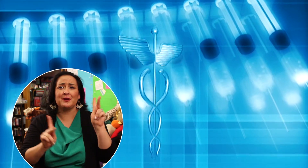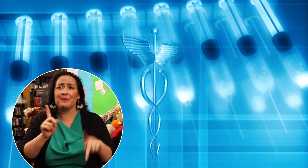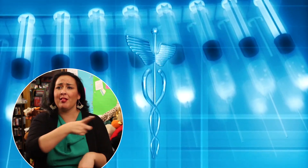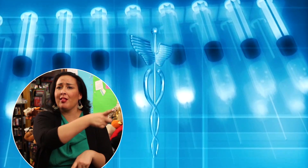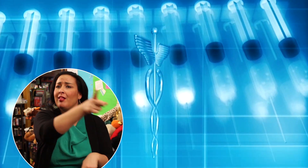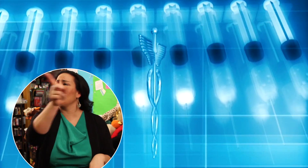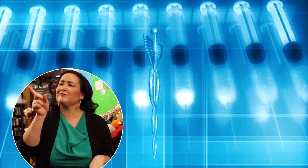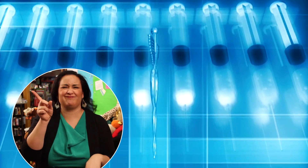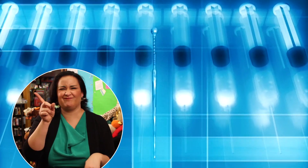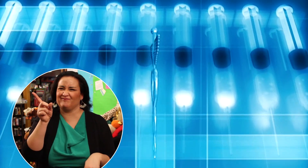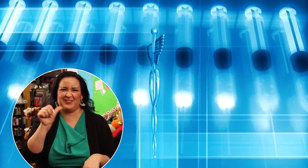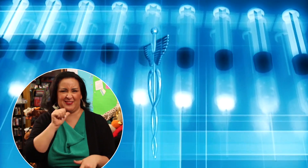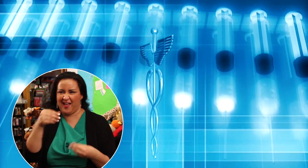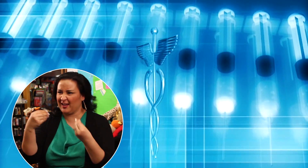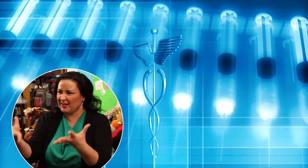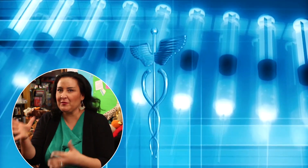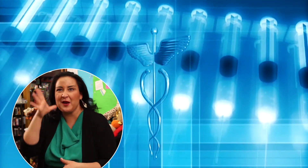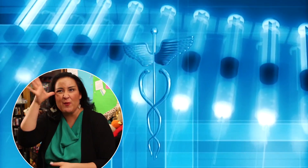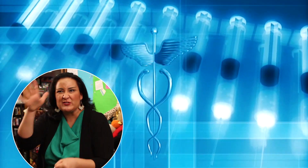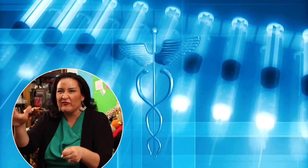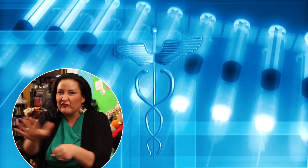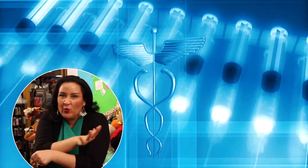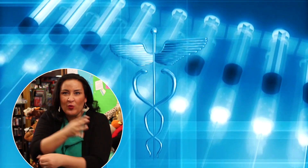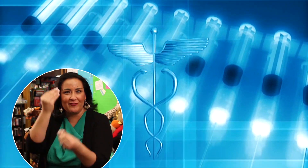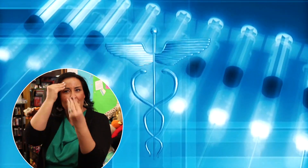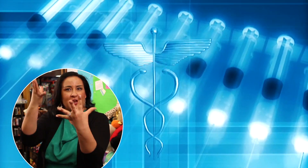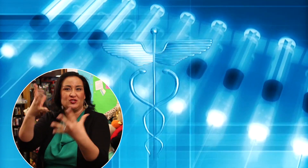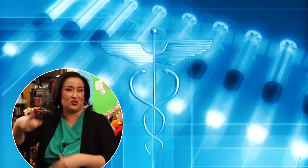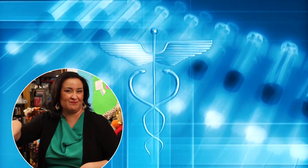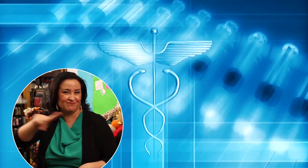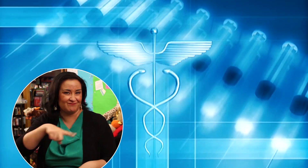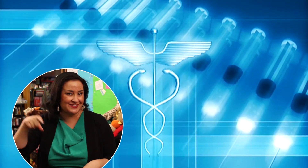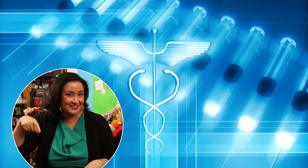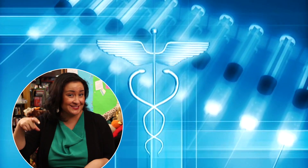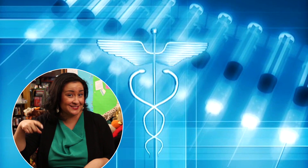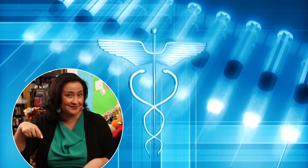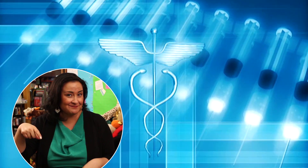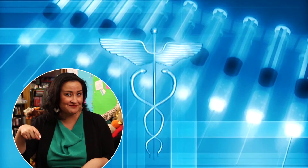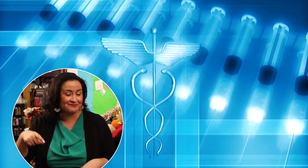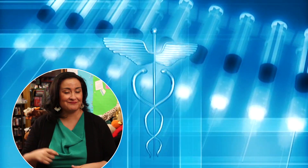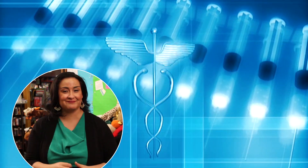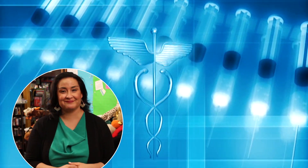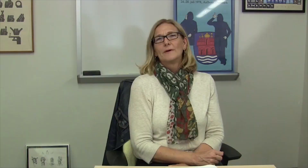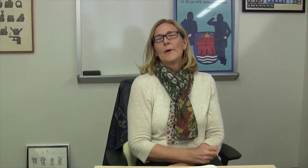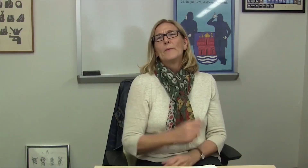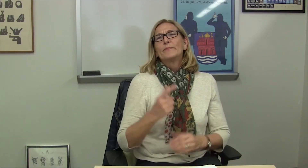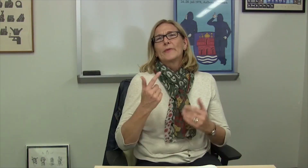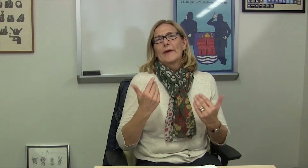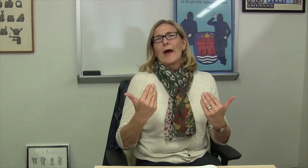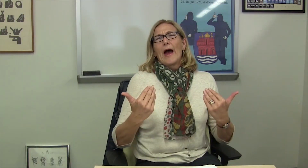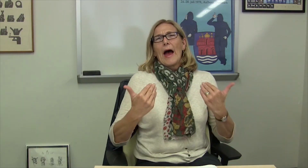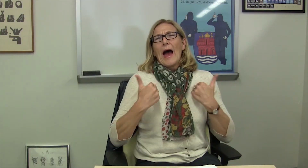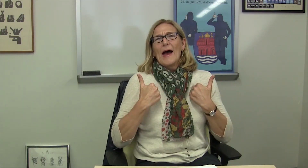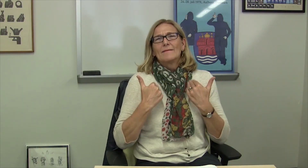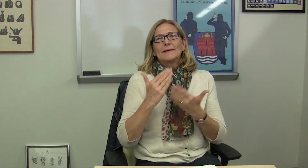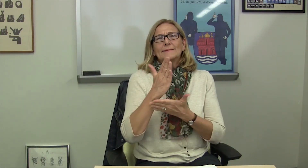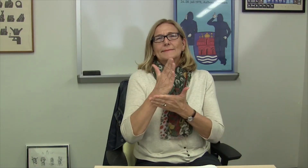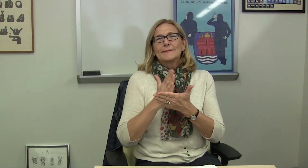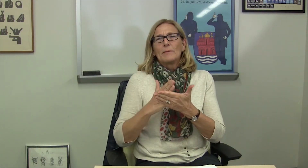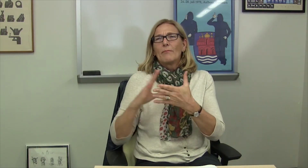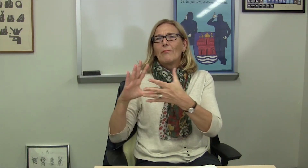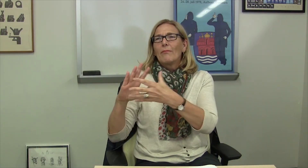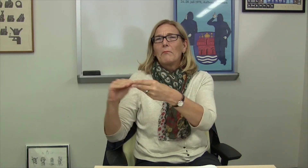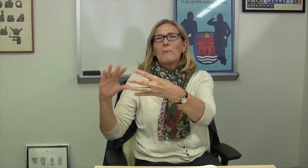medical professionals across the country are not giving parents all of the knowledge that they need. Now, there